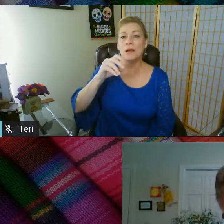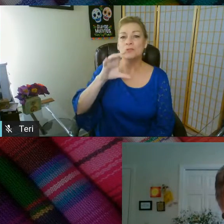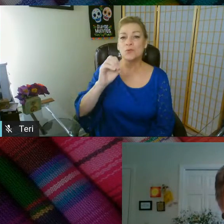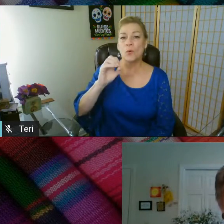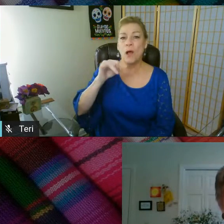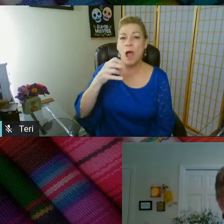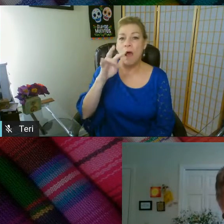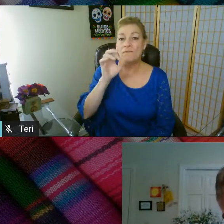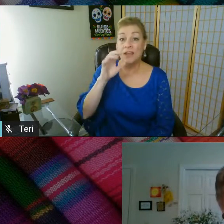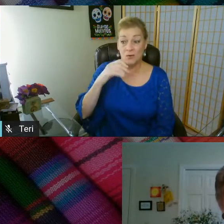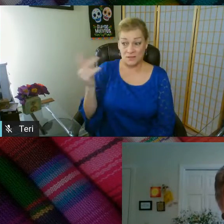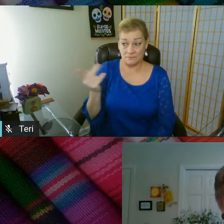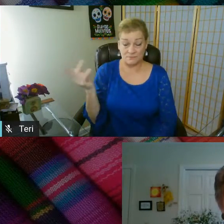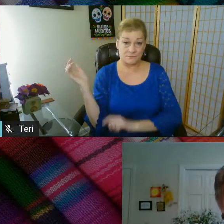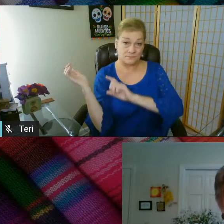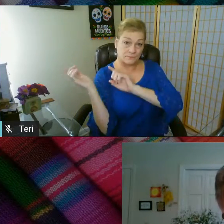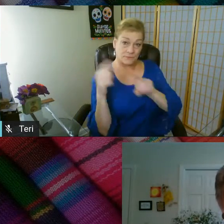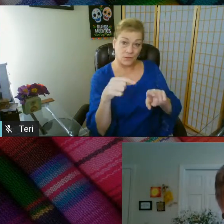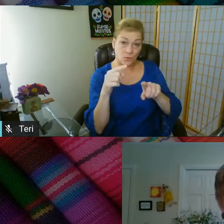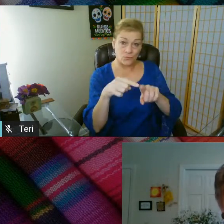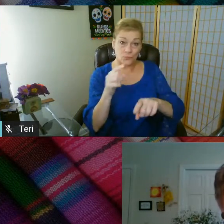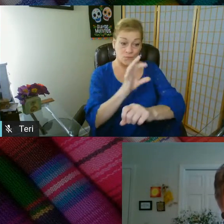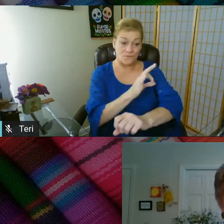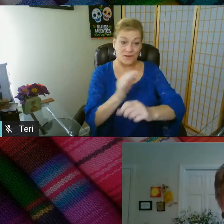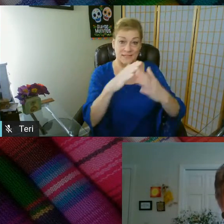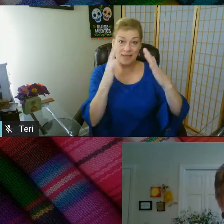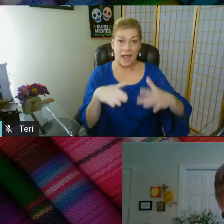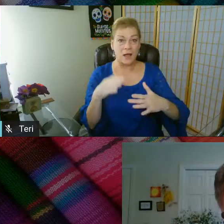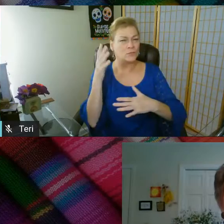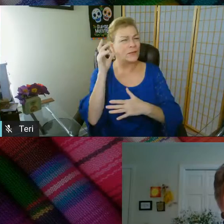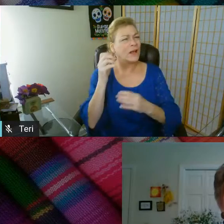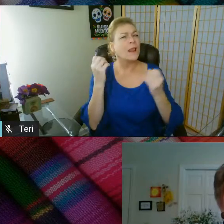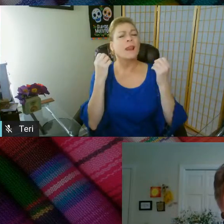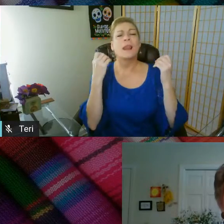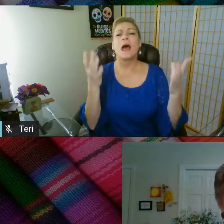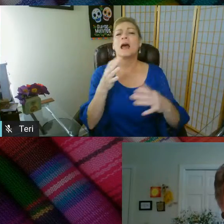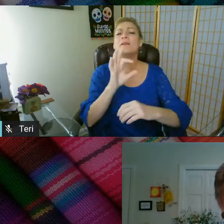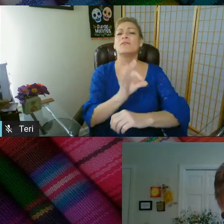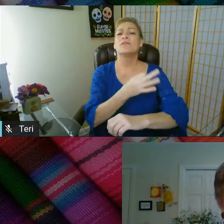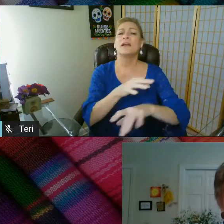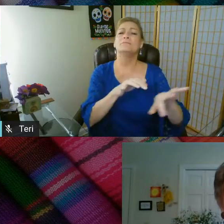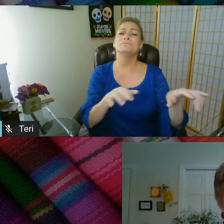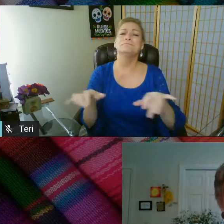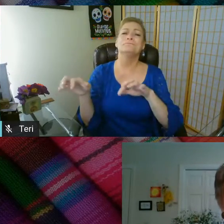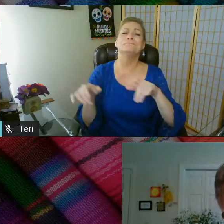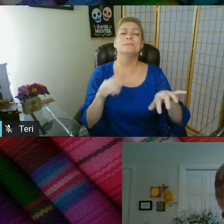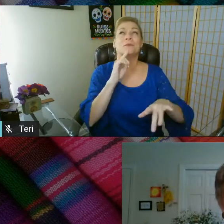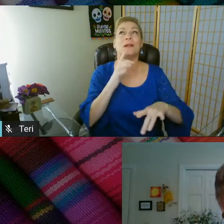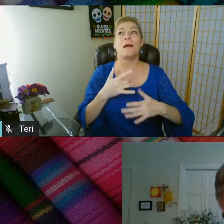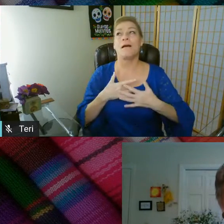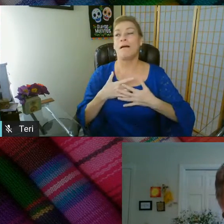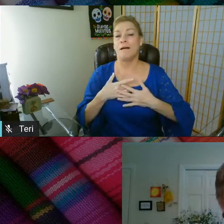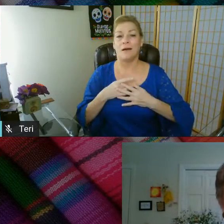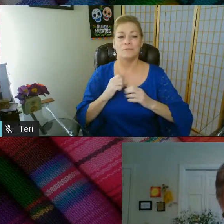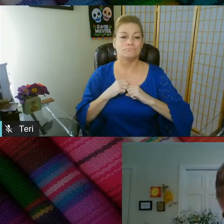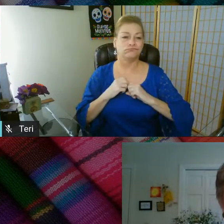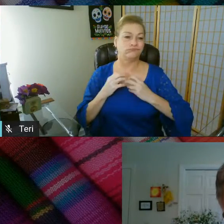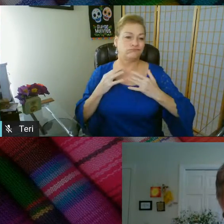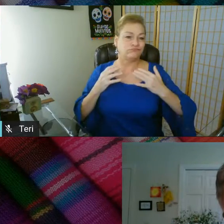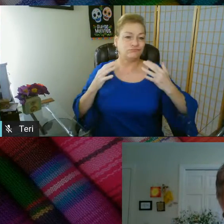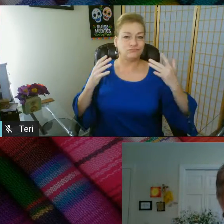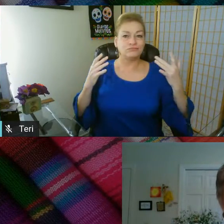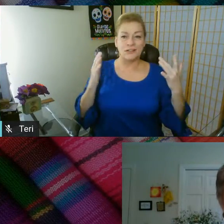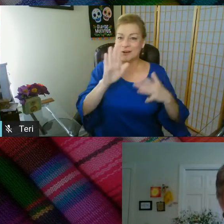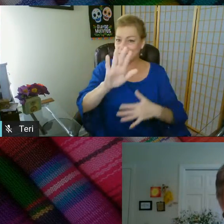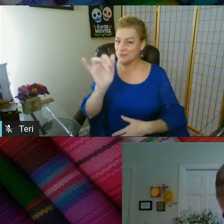Fred's house and they recorded together, so we'll hear lots of Fred playing piano today, which I know is good for my heart and I'm sure is good for yours. We